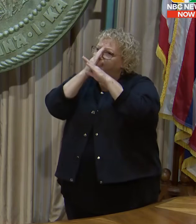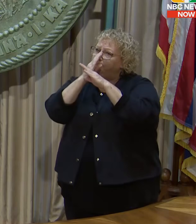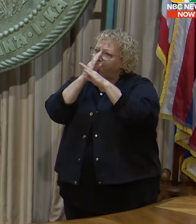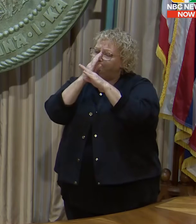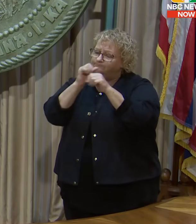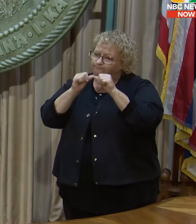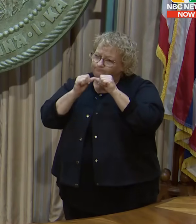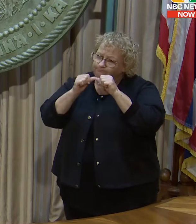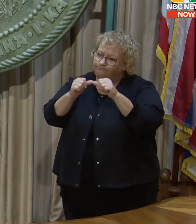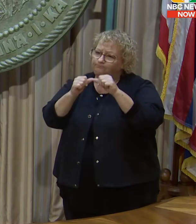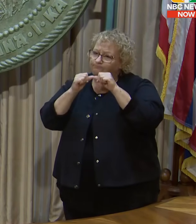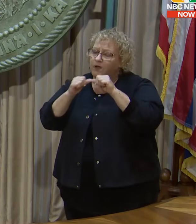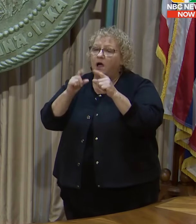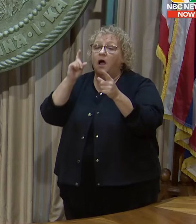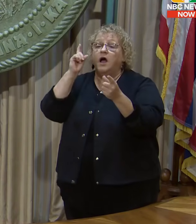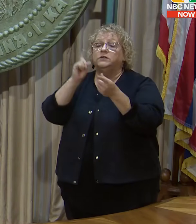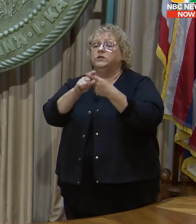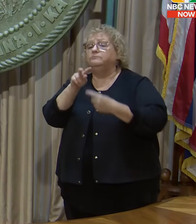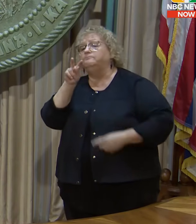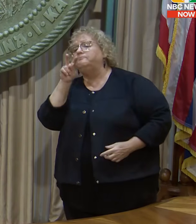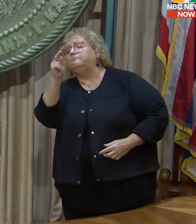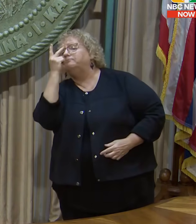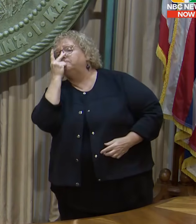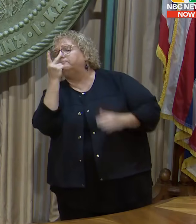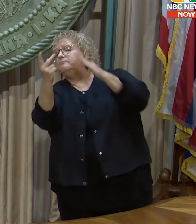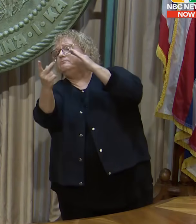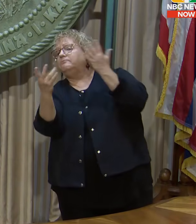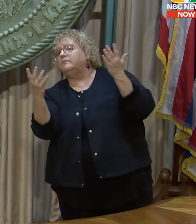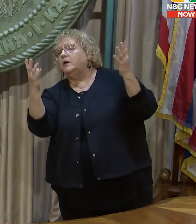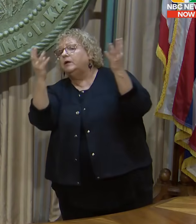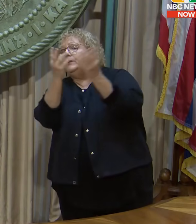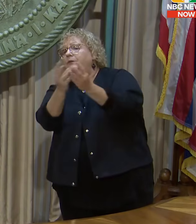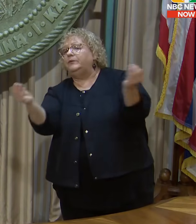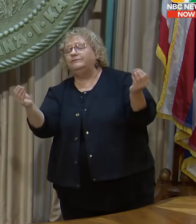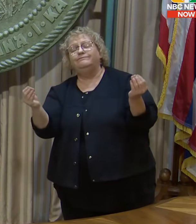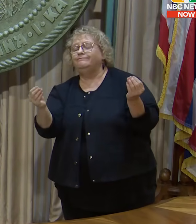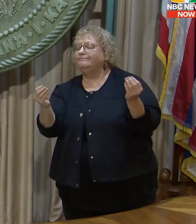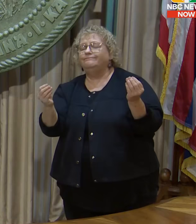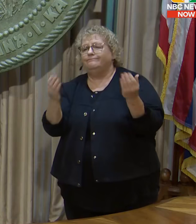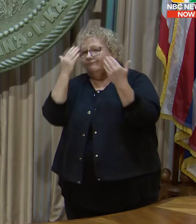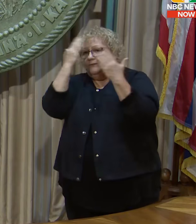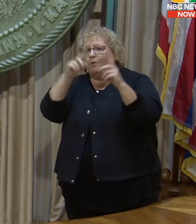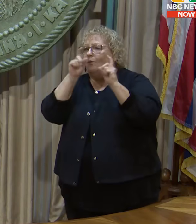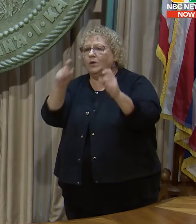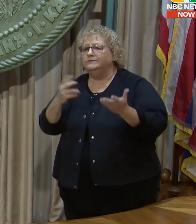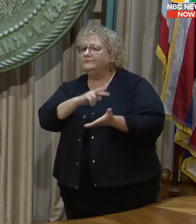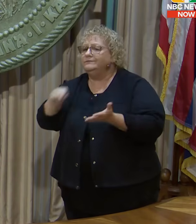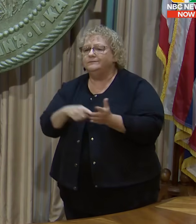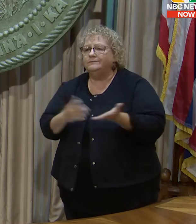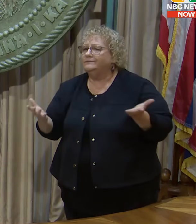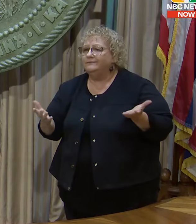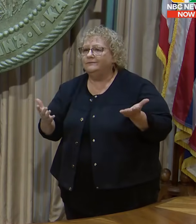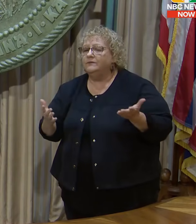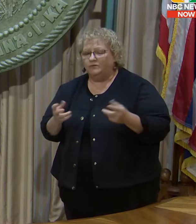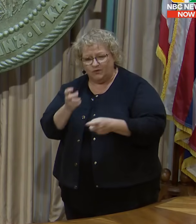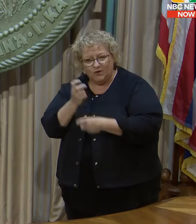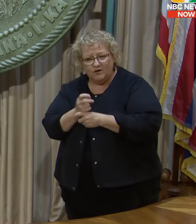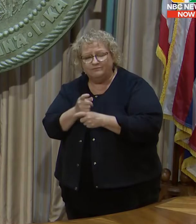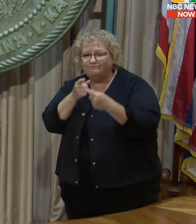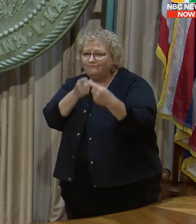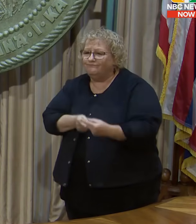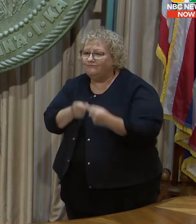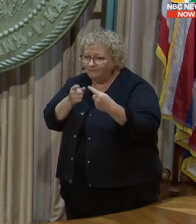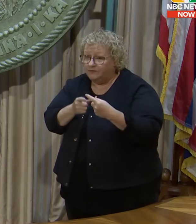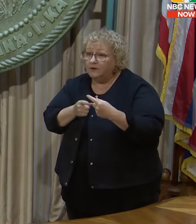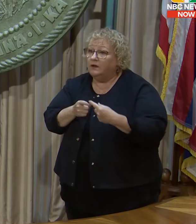this crisis is going to take everyone working together. It will be hard, and it will continue to